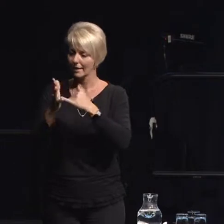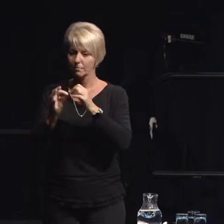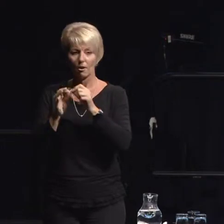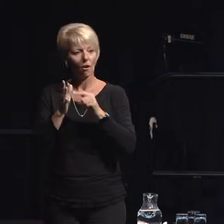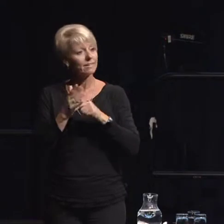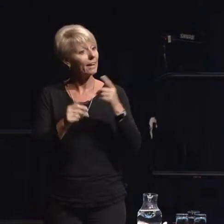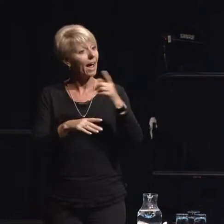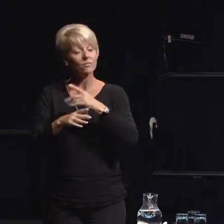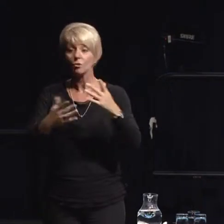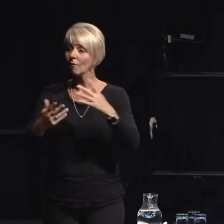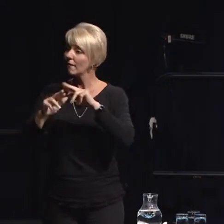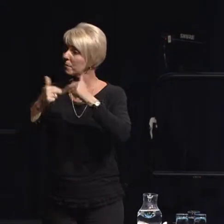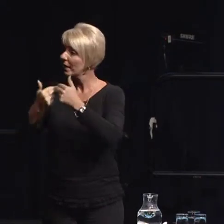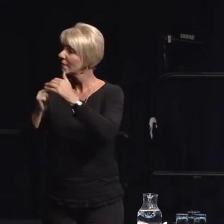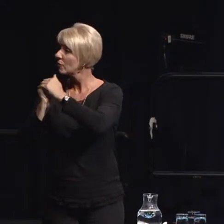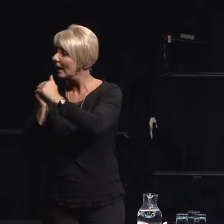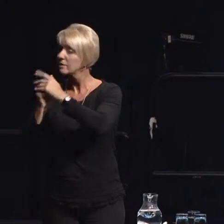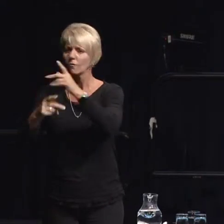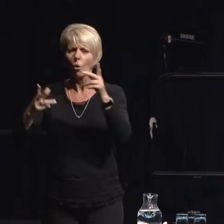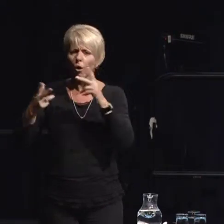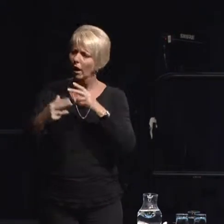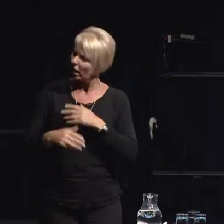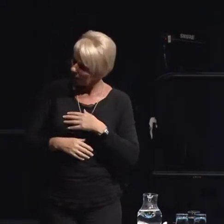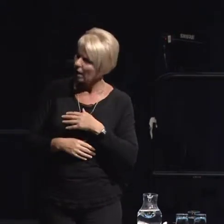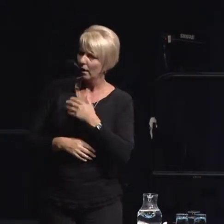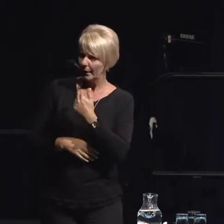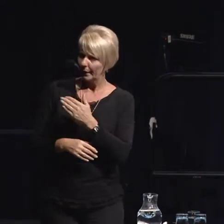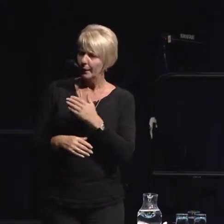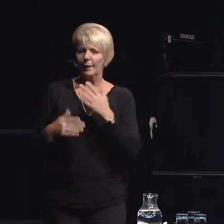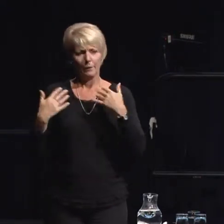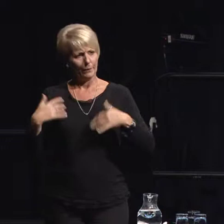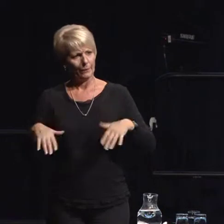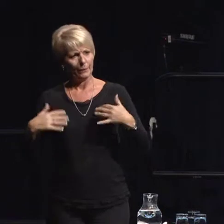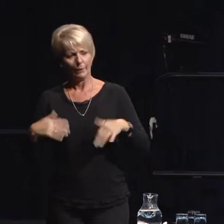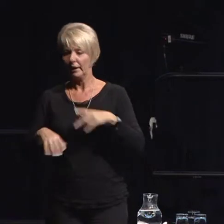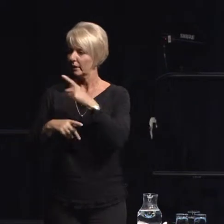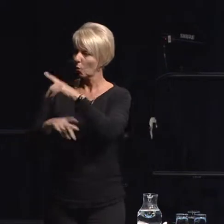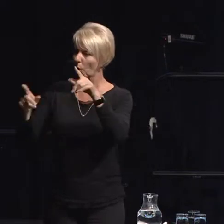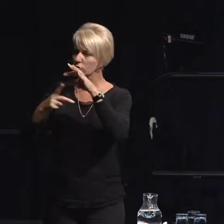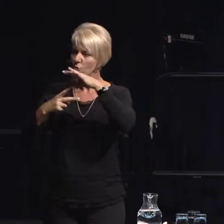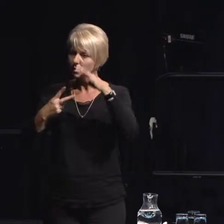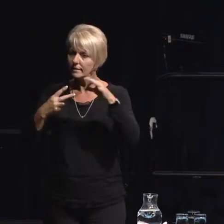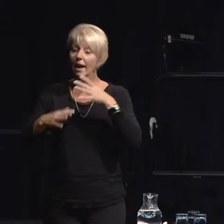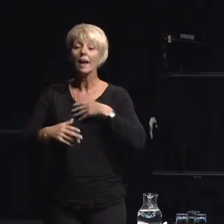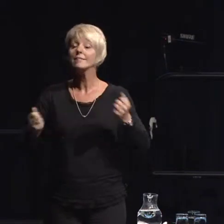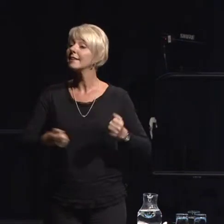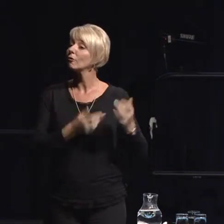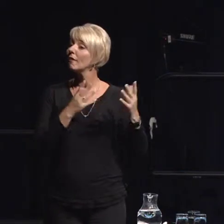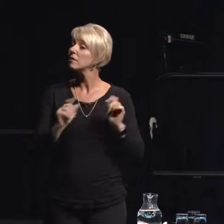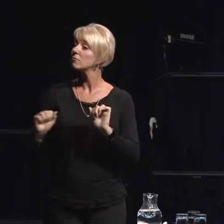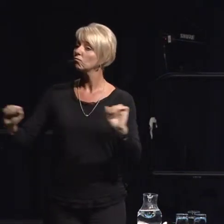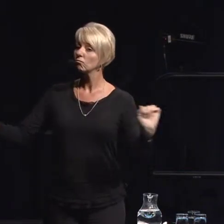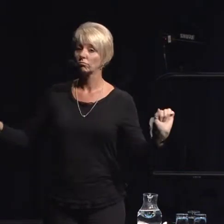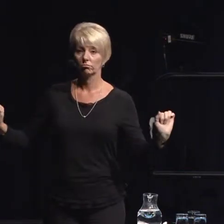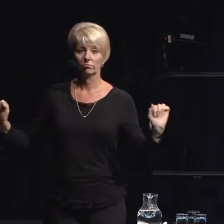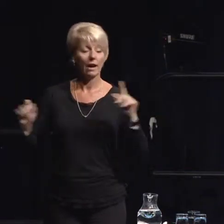ones to recognise and admire the choices and sometimes the sacrifices that you've made. And it's also a time to